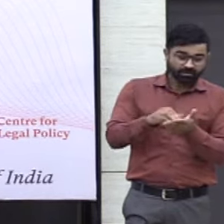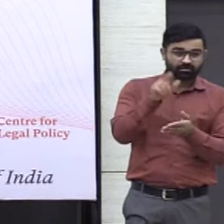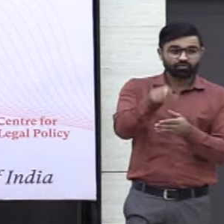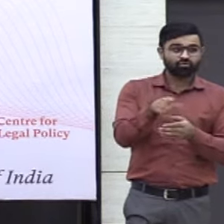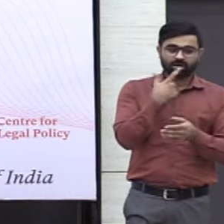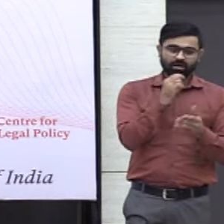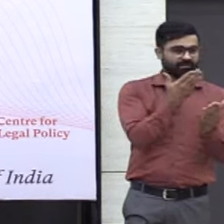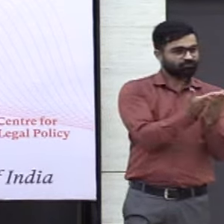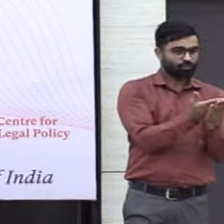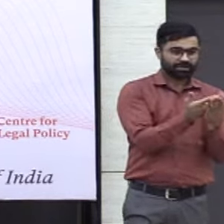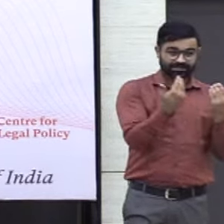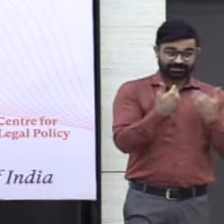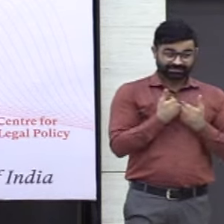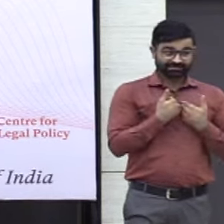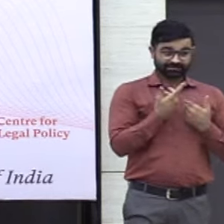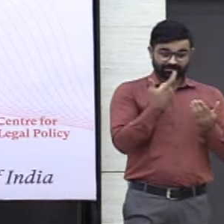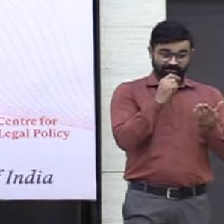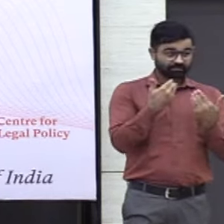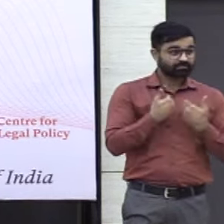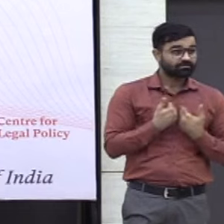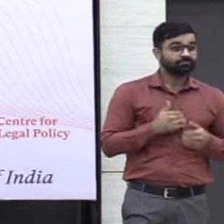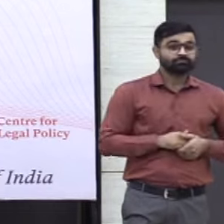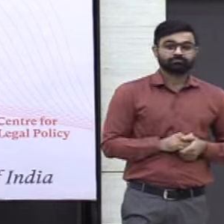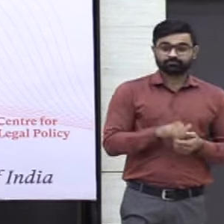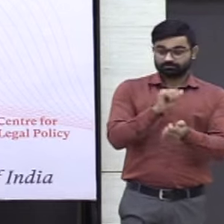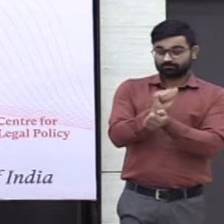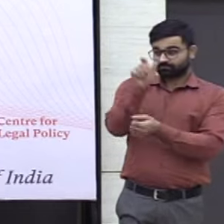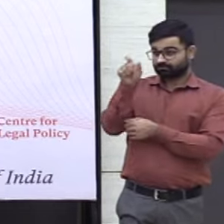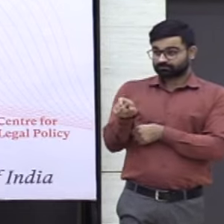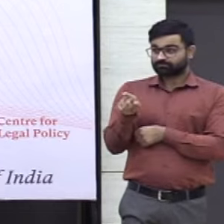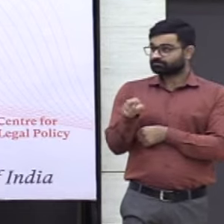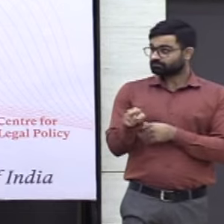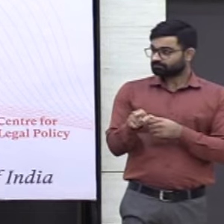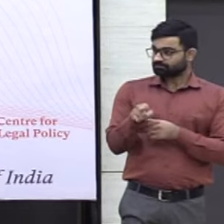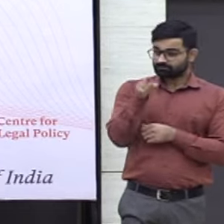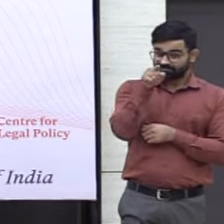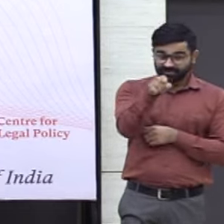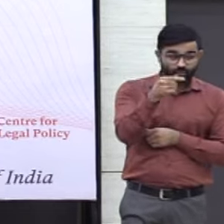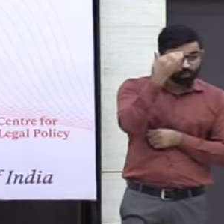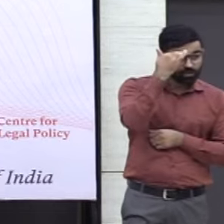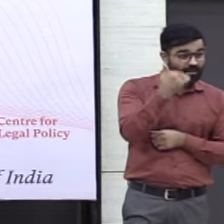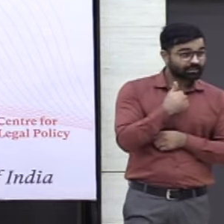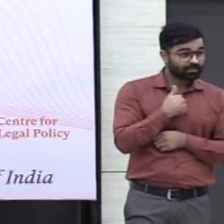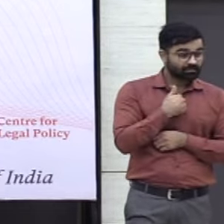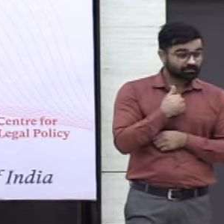you file a complaint against me, right, to a police officer, how does he know that I will not commit an